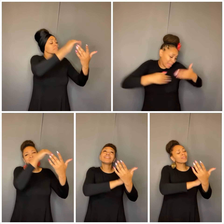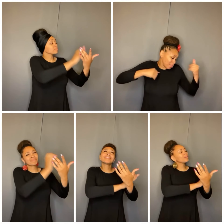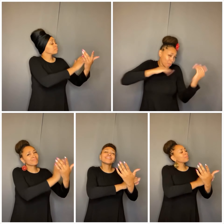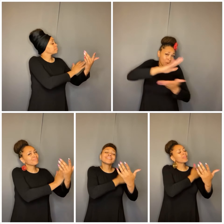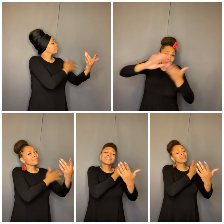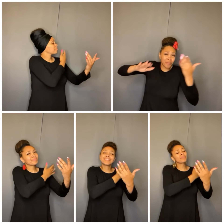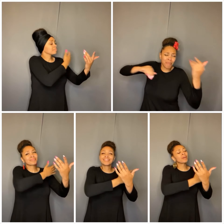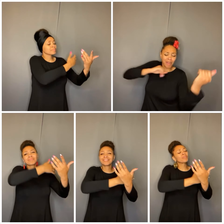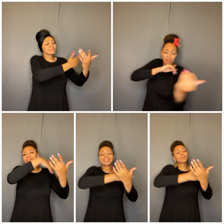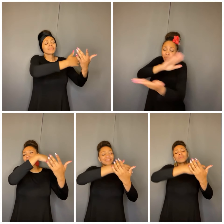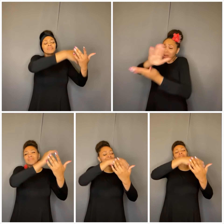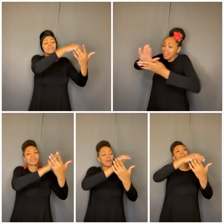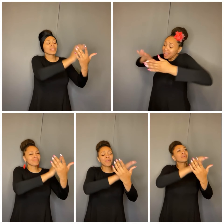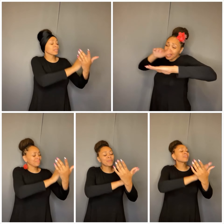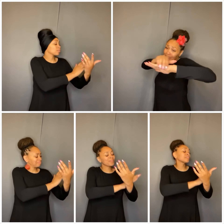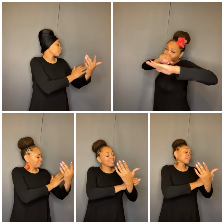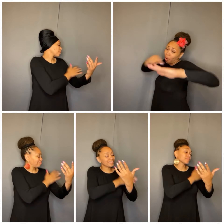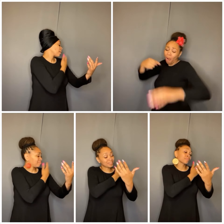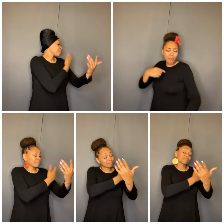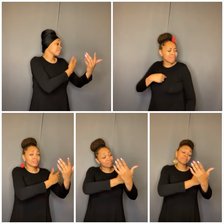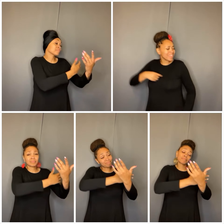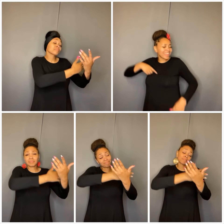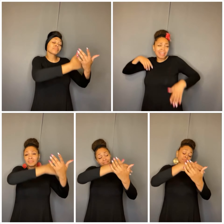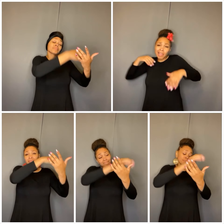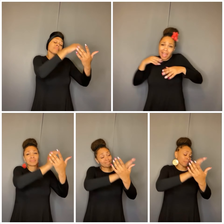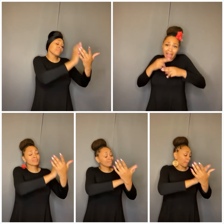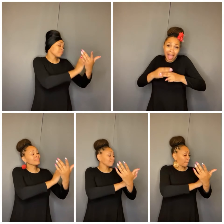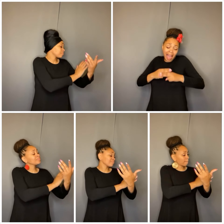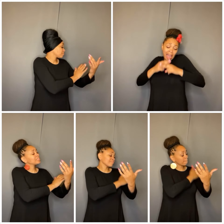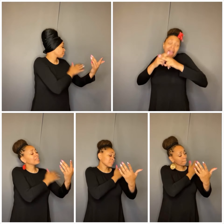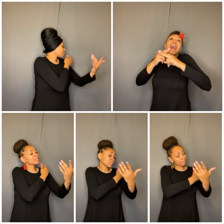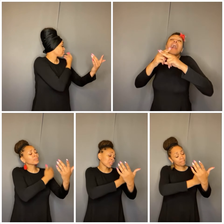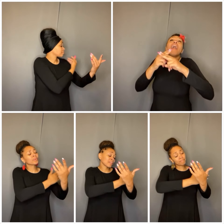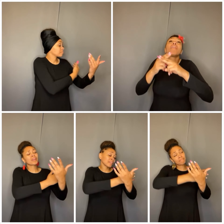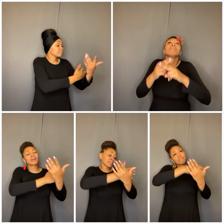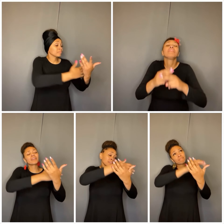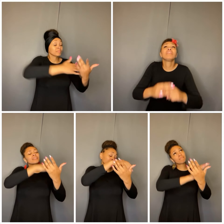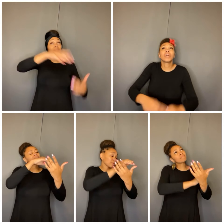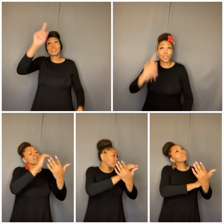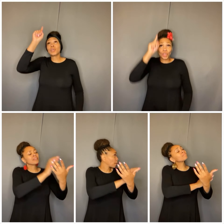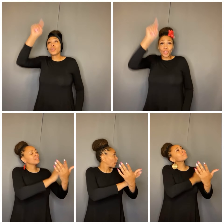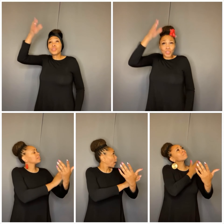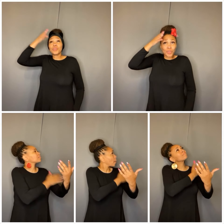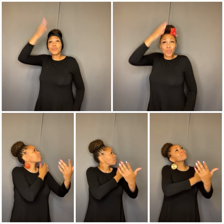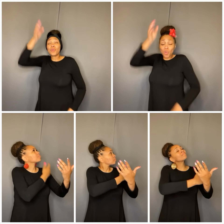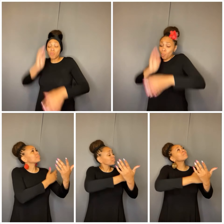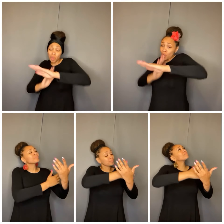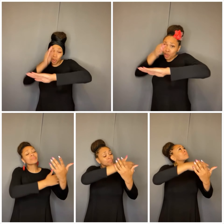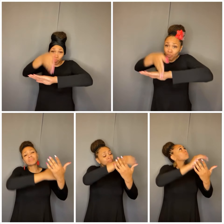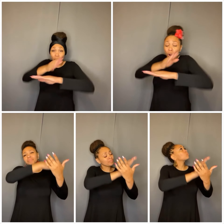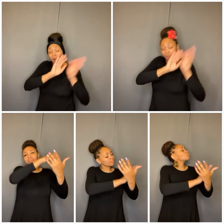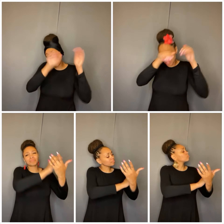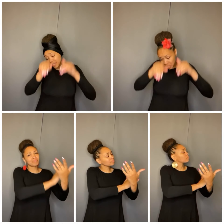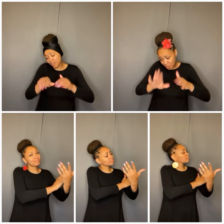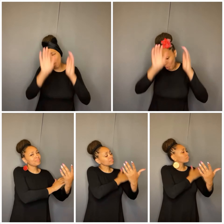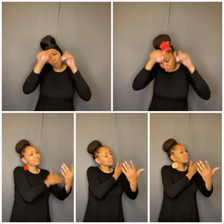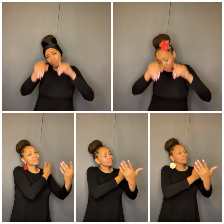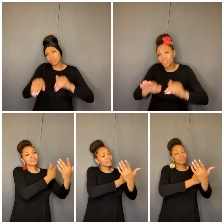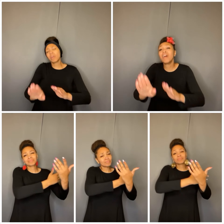in the rhythm of the wind to call me out You would cross an ocean,